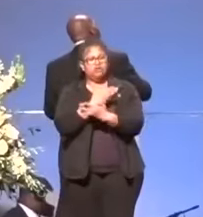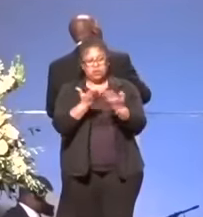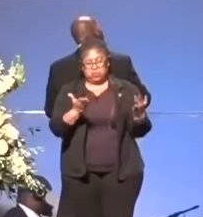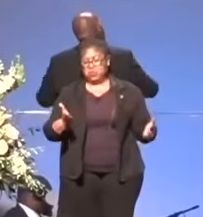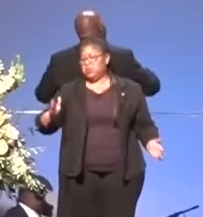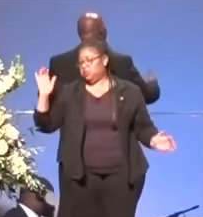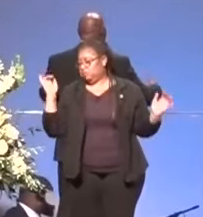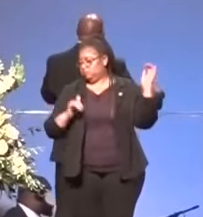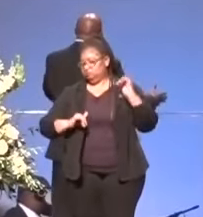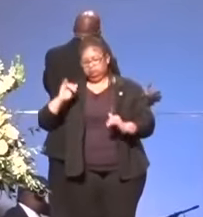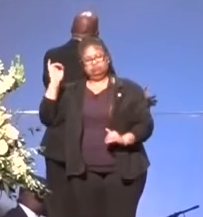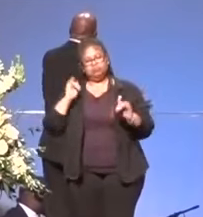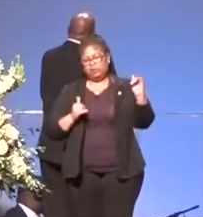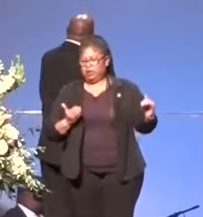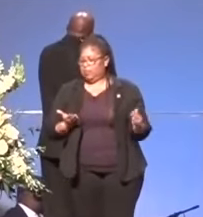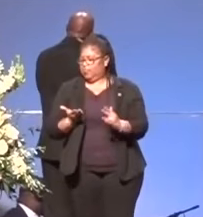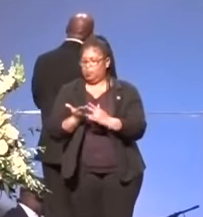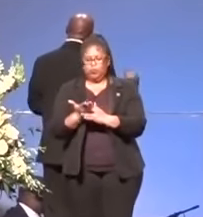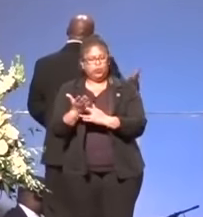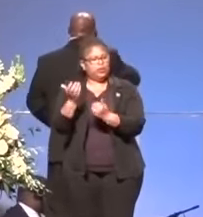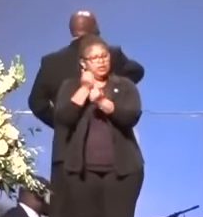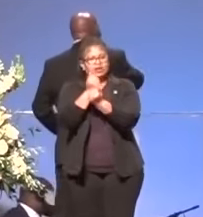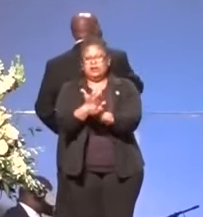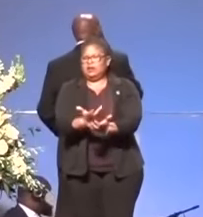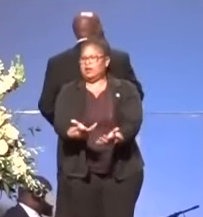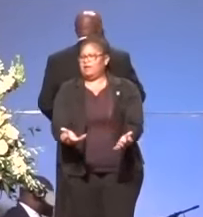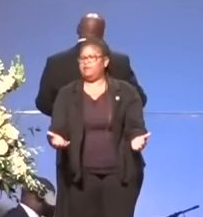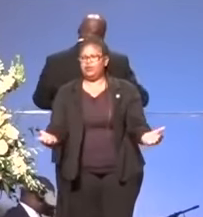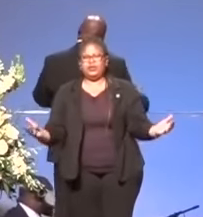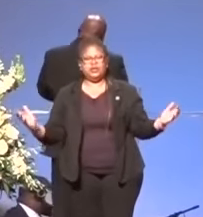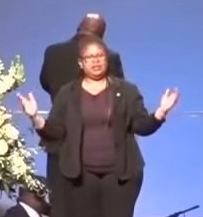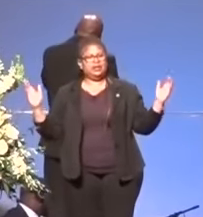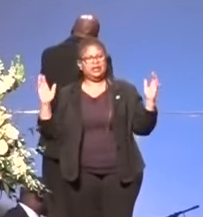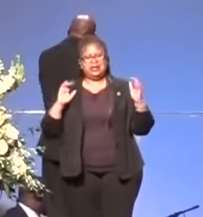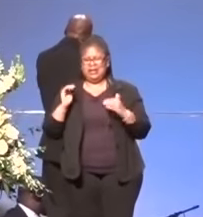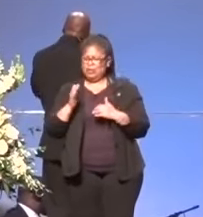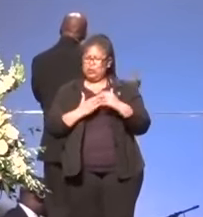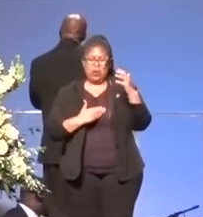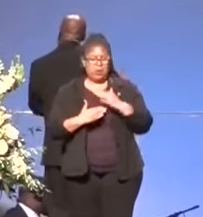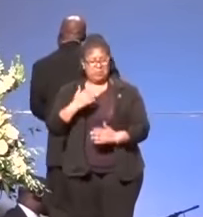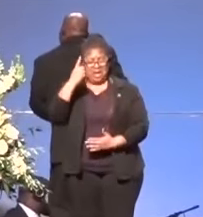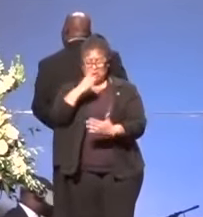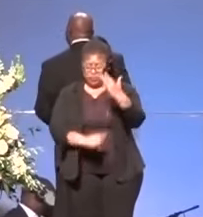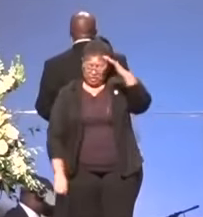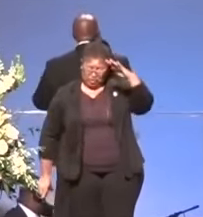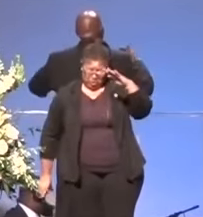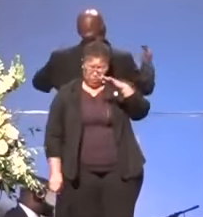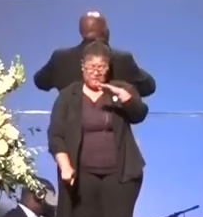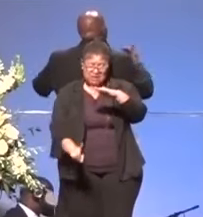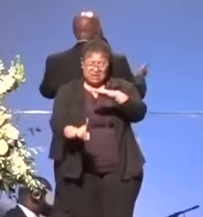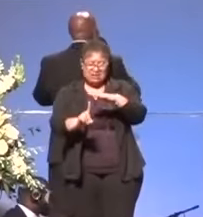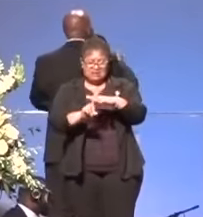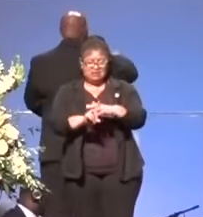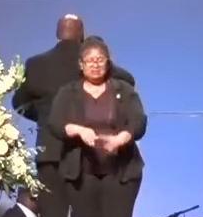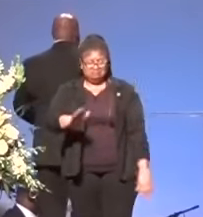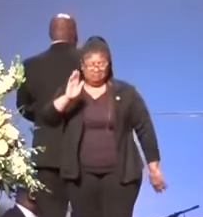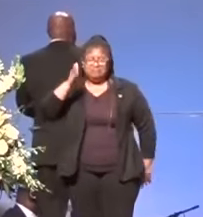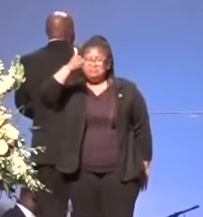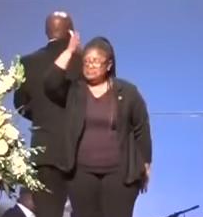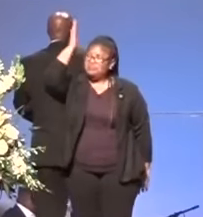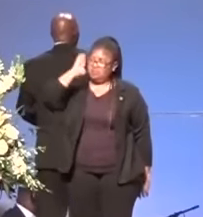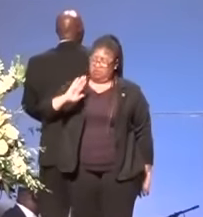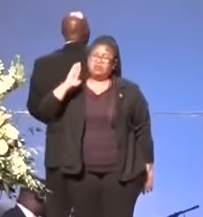will do everything. Come with me. I know you will see the